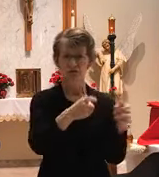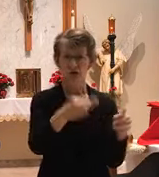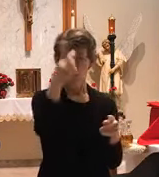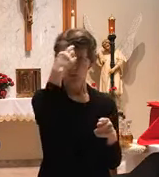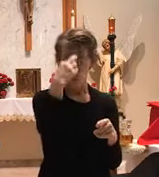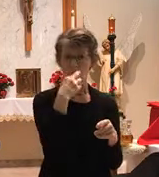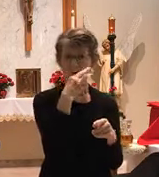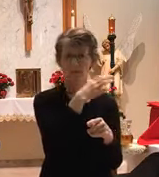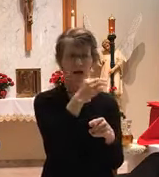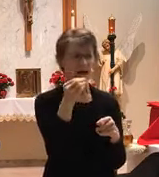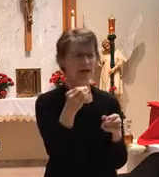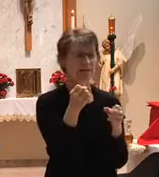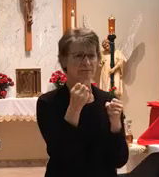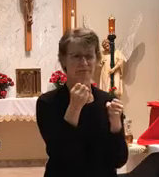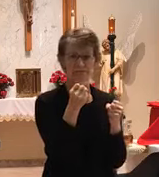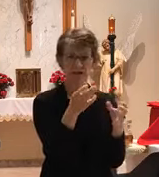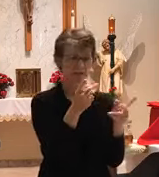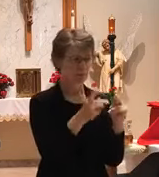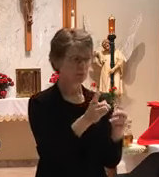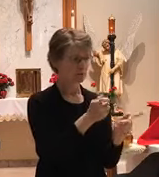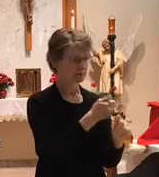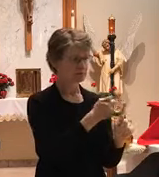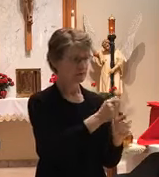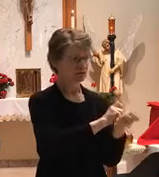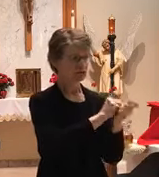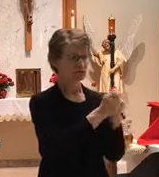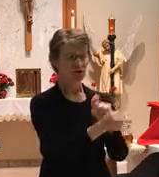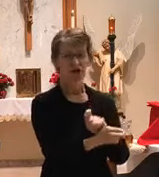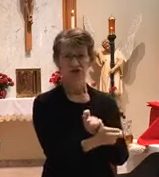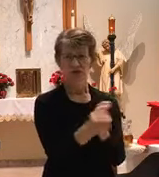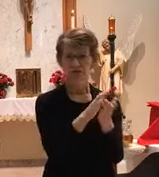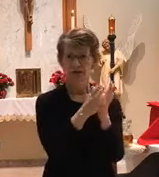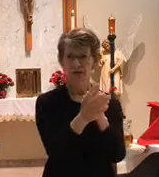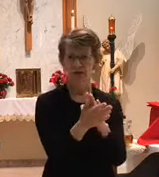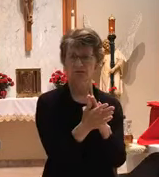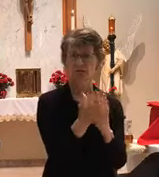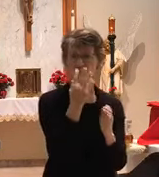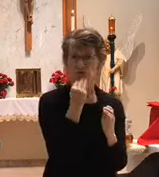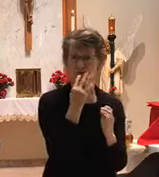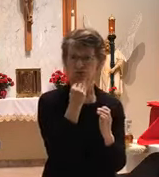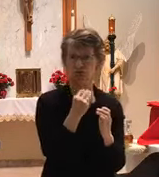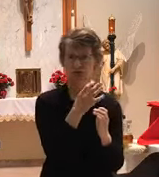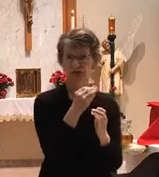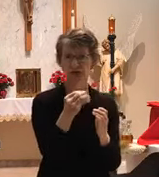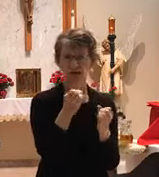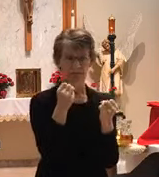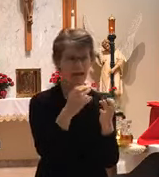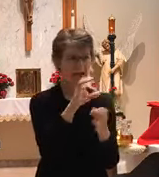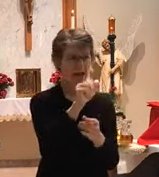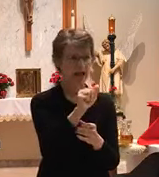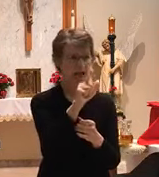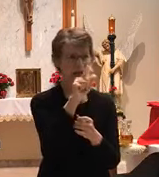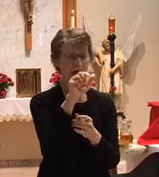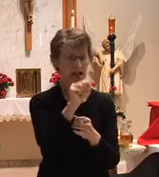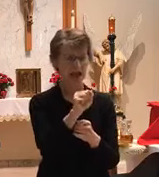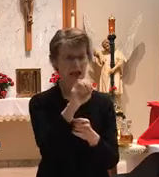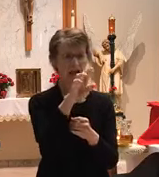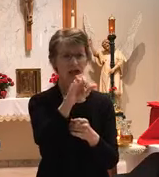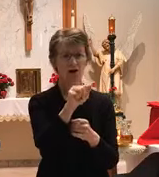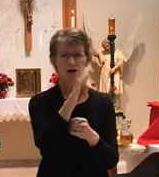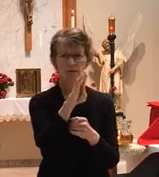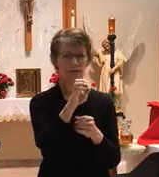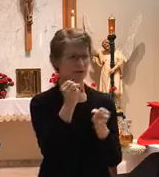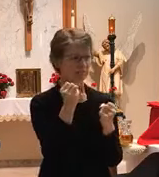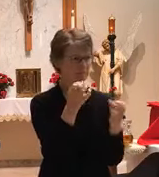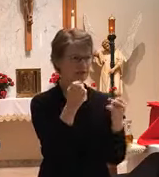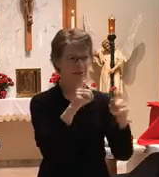converts to Judaism and Jews, Cretans and Arabs. Yet we hear them speaking